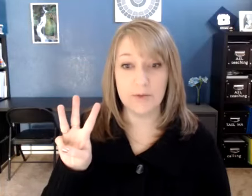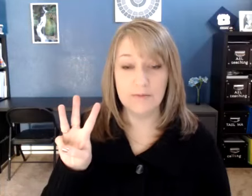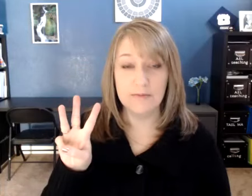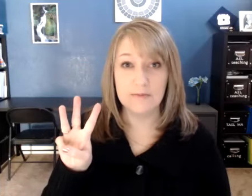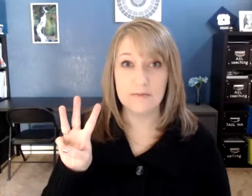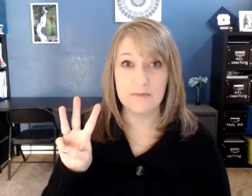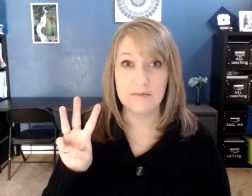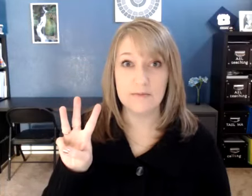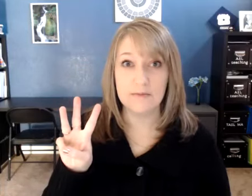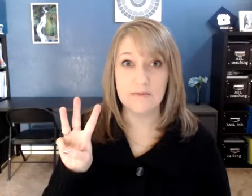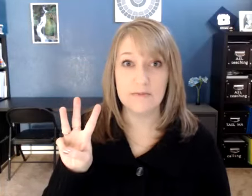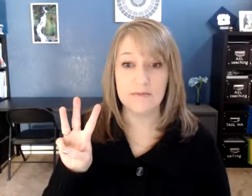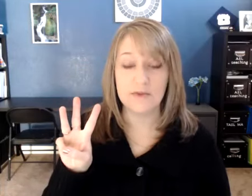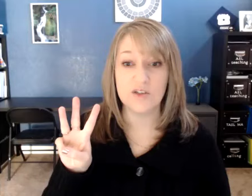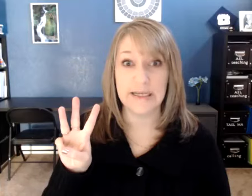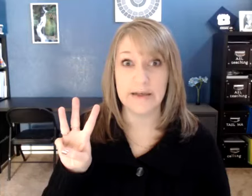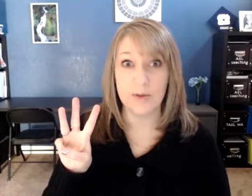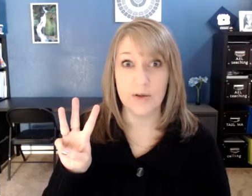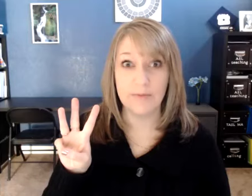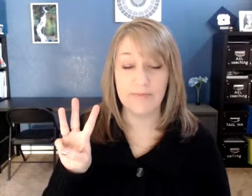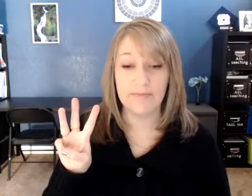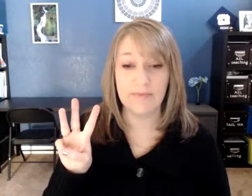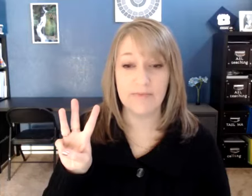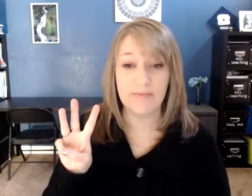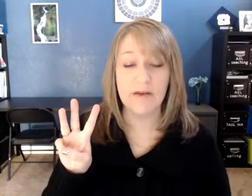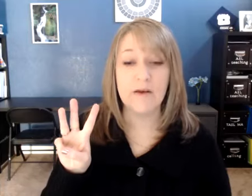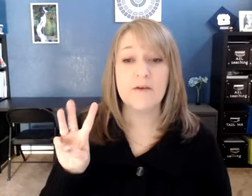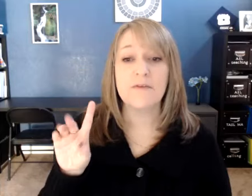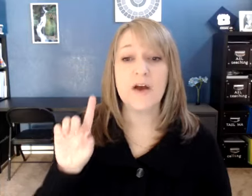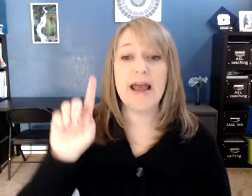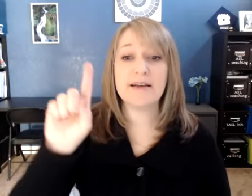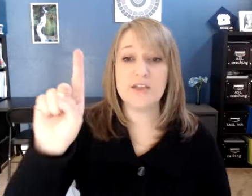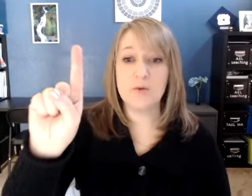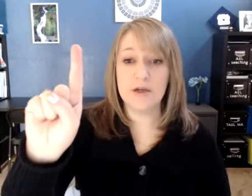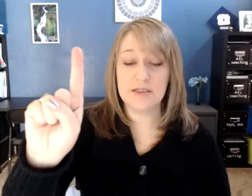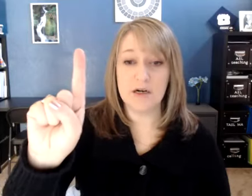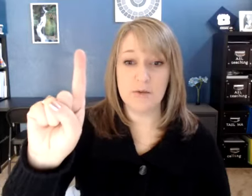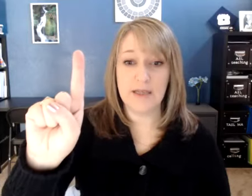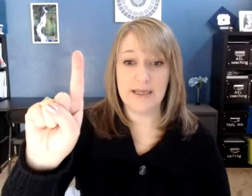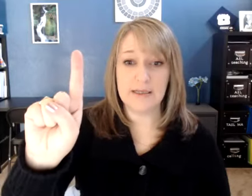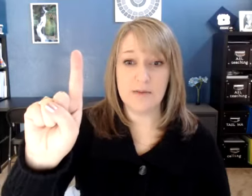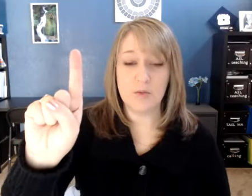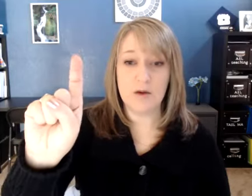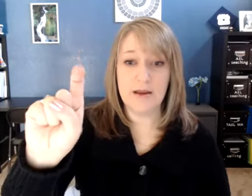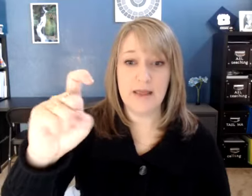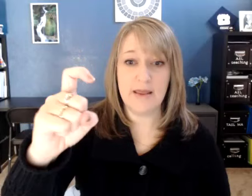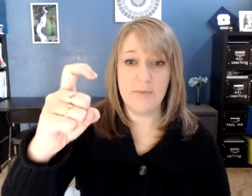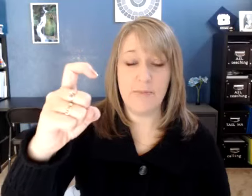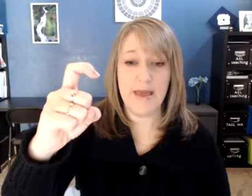W looks like a W. For X, you want to start like it's a number 1 and then